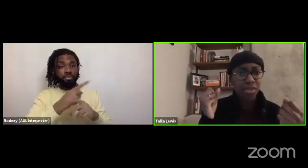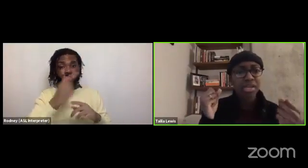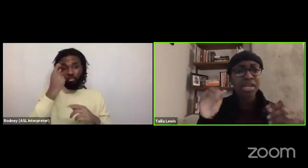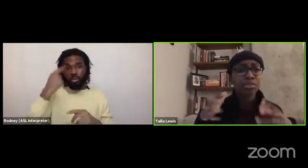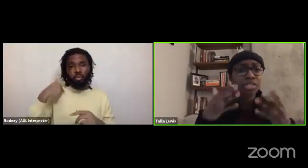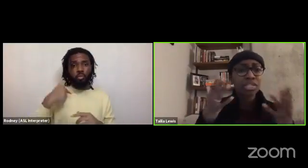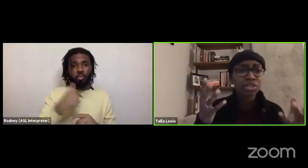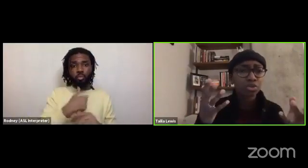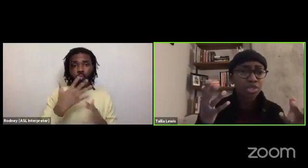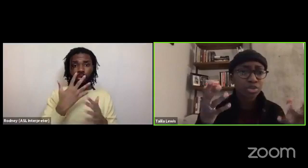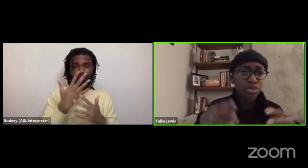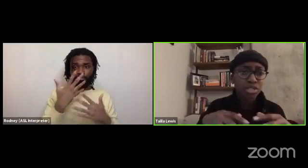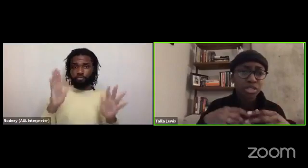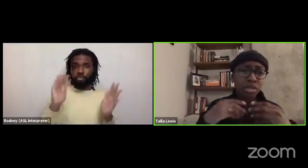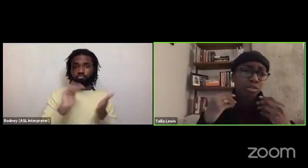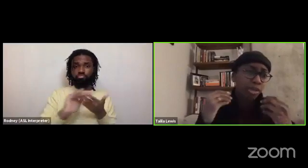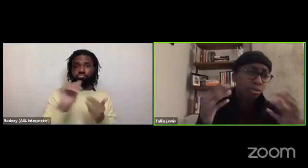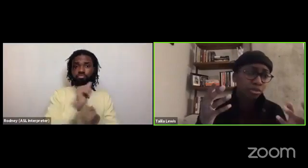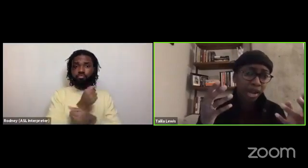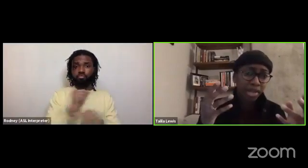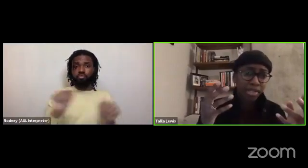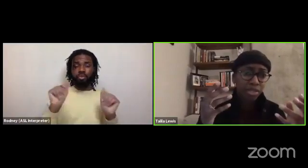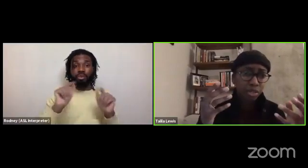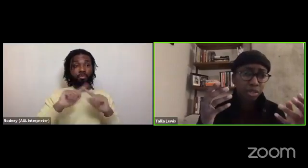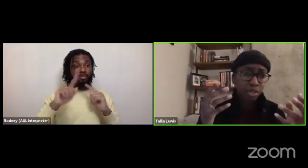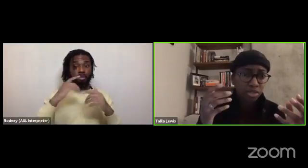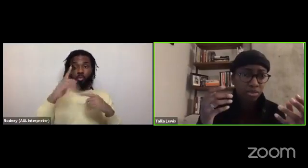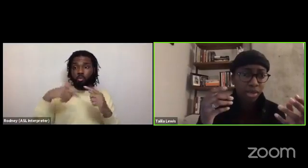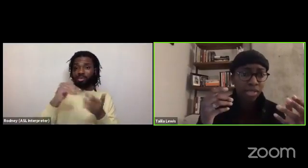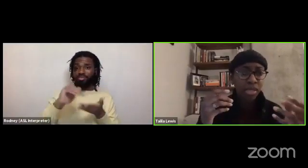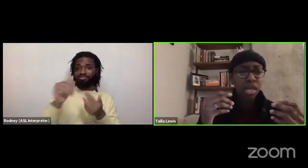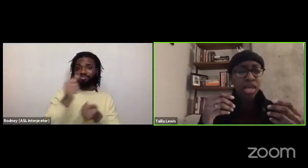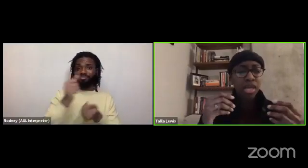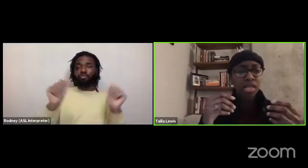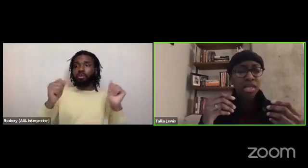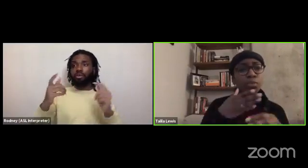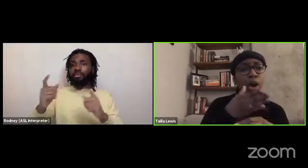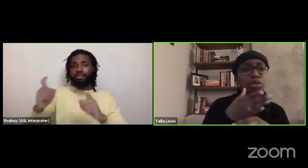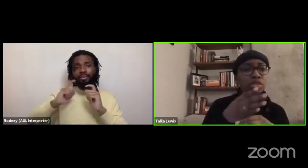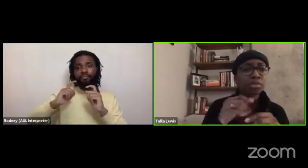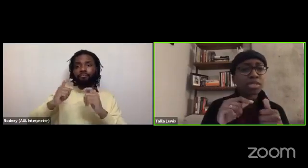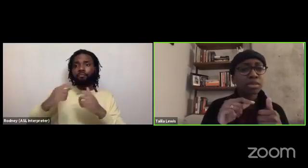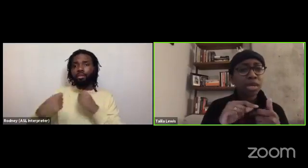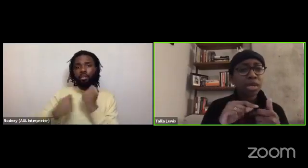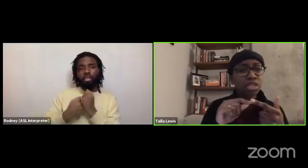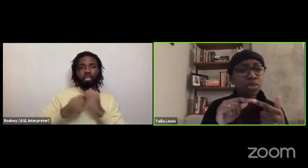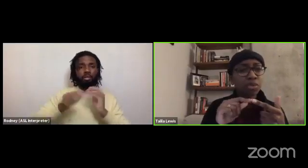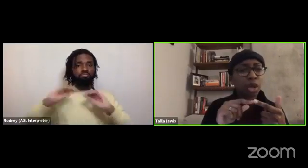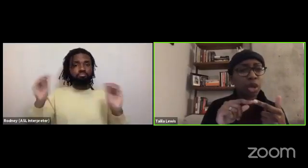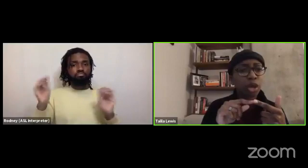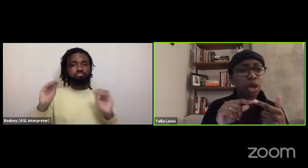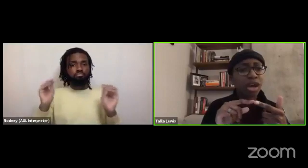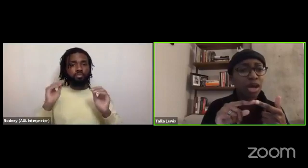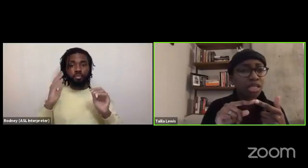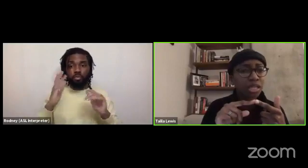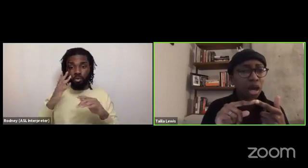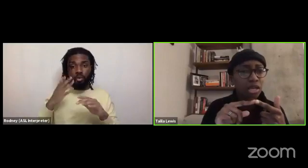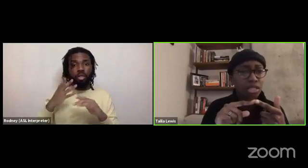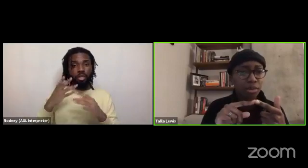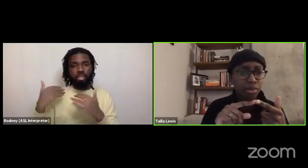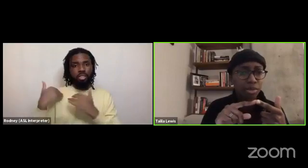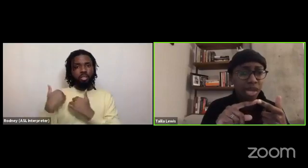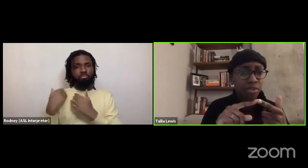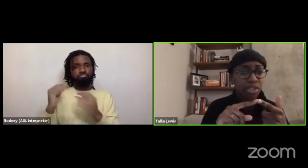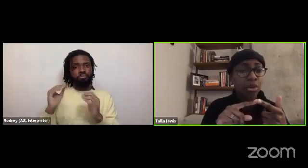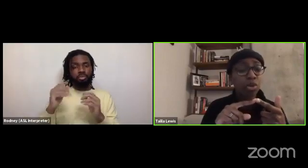emancipated without any material resources being provided to us, right? And so post-emancipation, there were laws like ugly laws